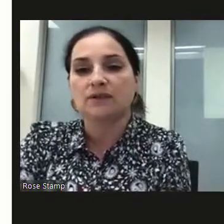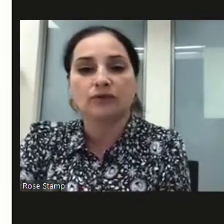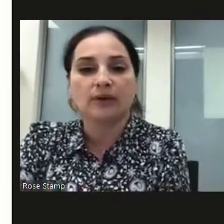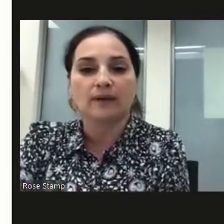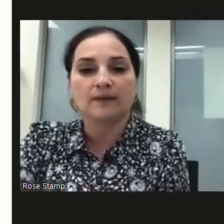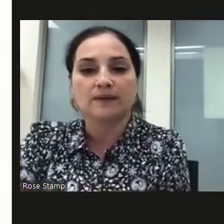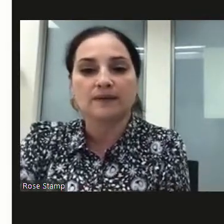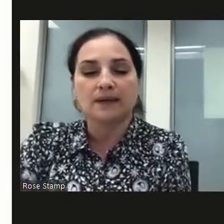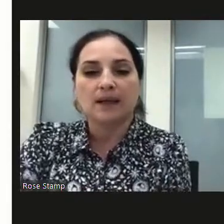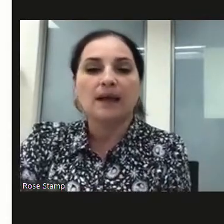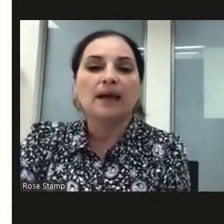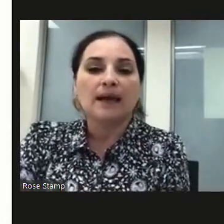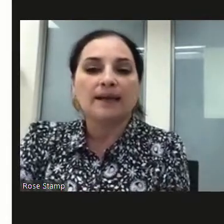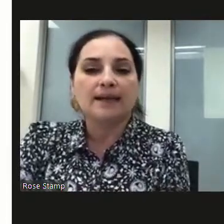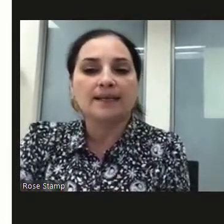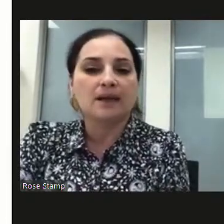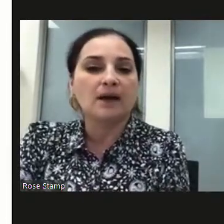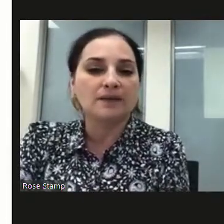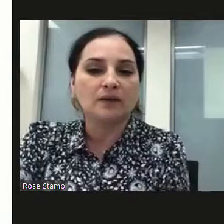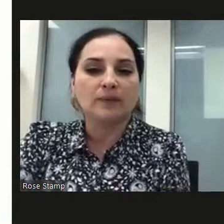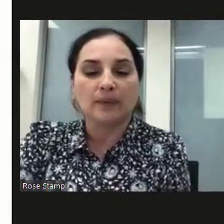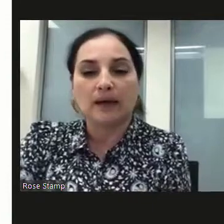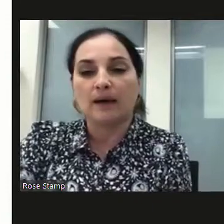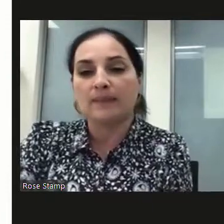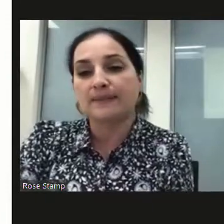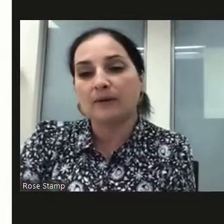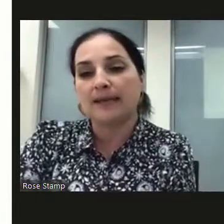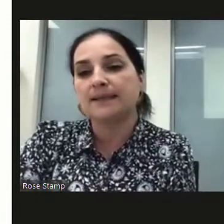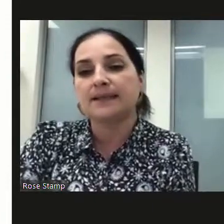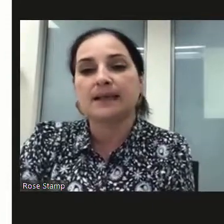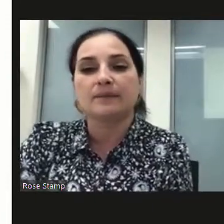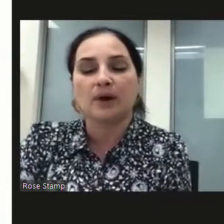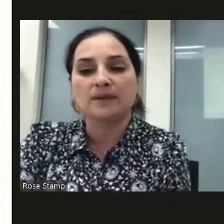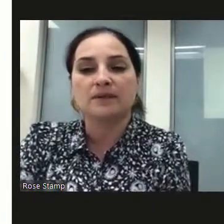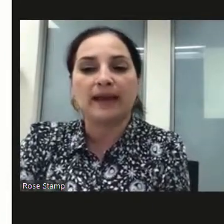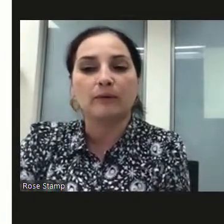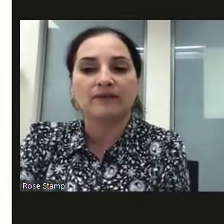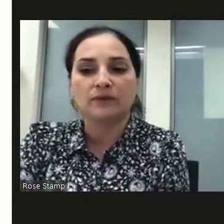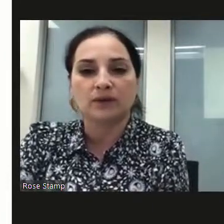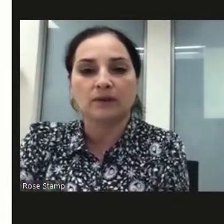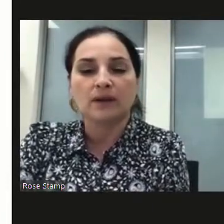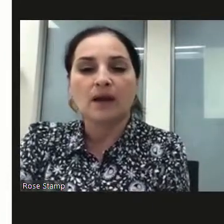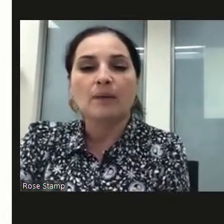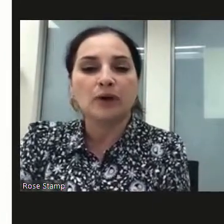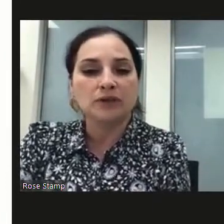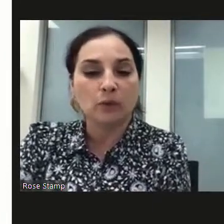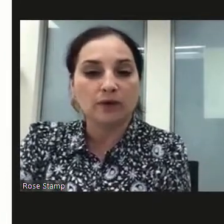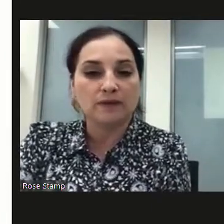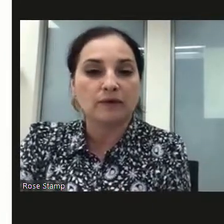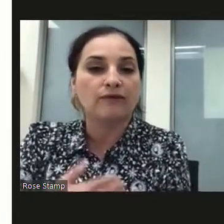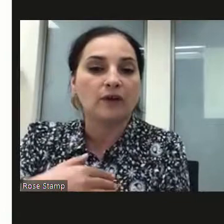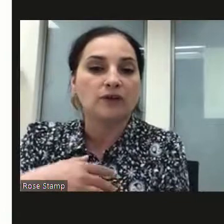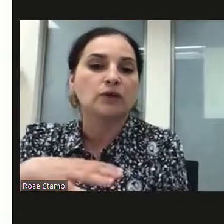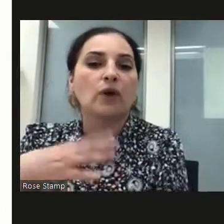Pidgins and Creoles. It has also been speculated that in the process of language evolution,